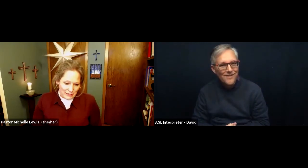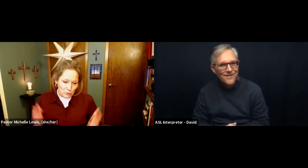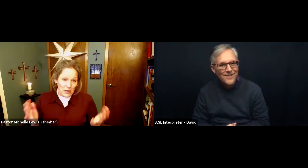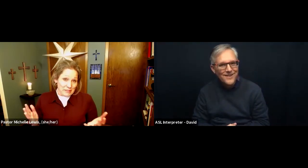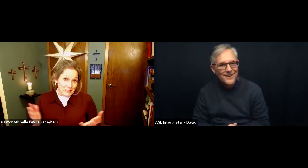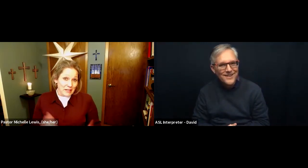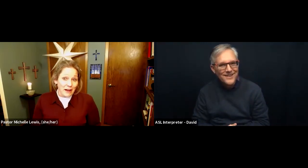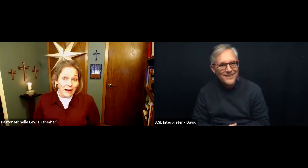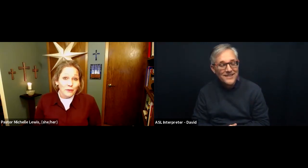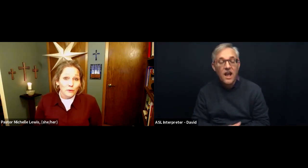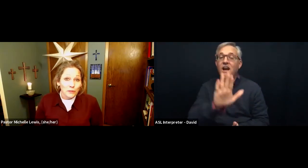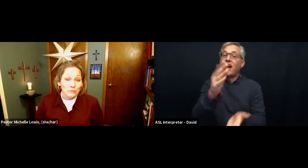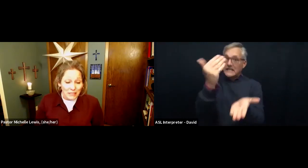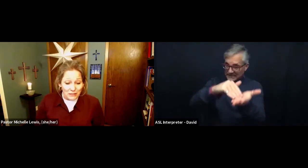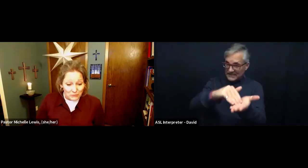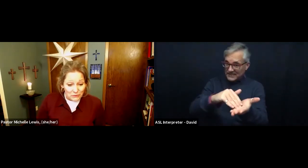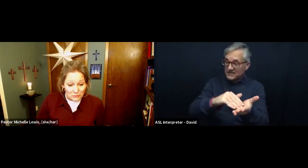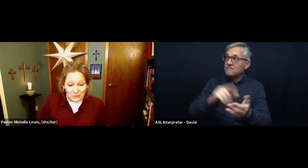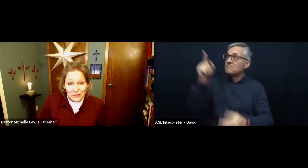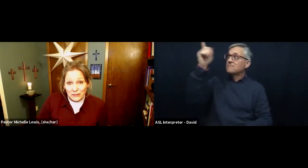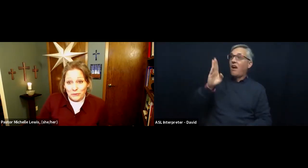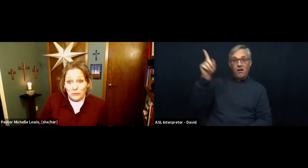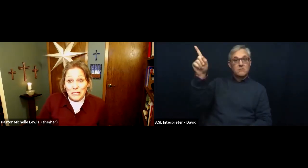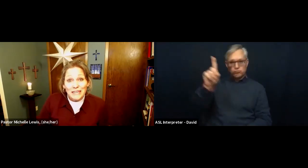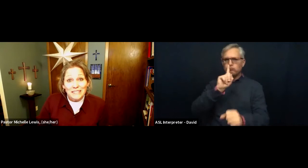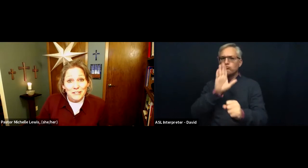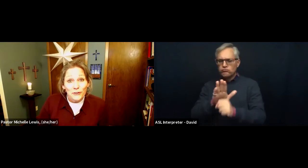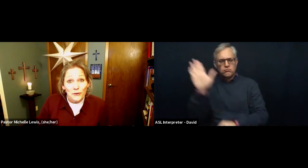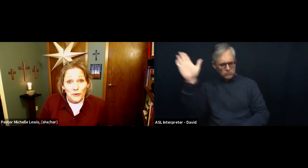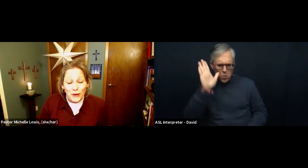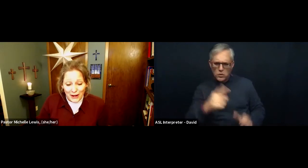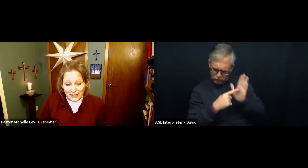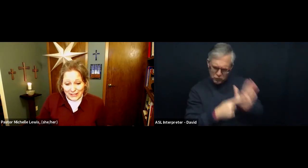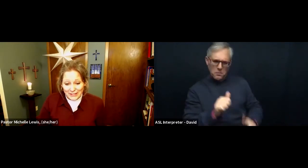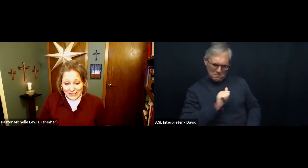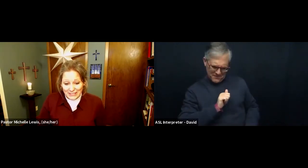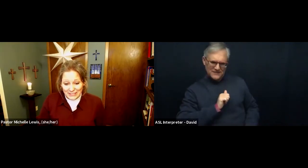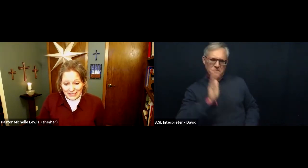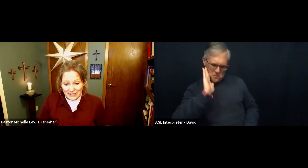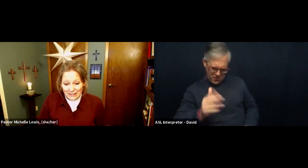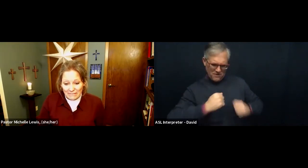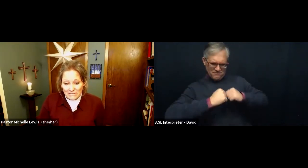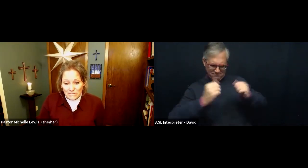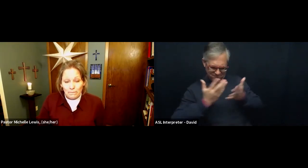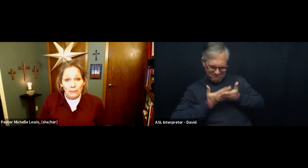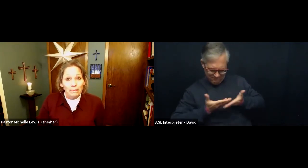Again, it's promised that God will be revealed. We get to know who God is.